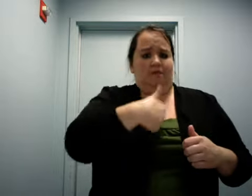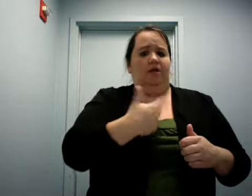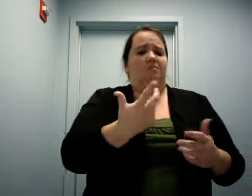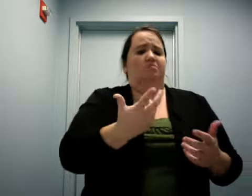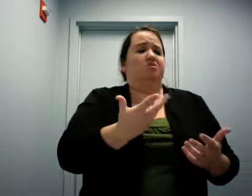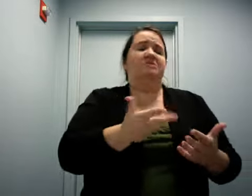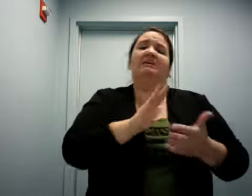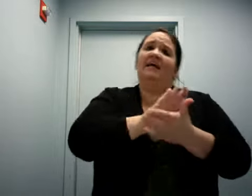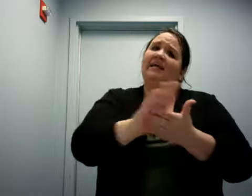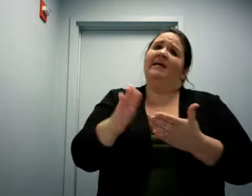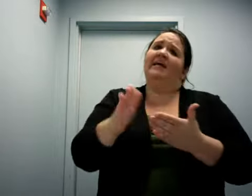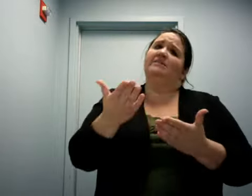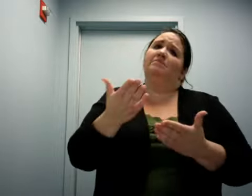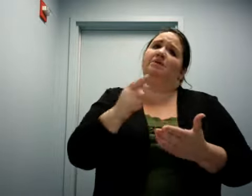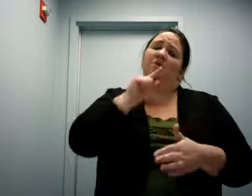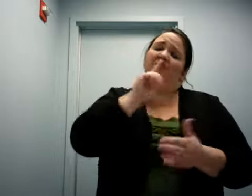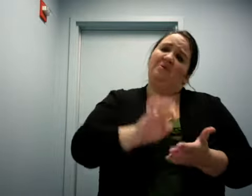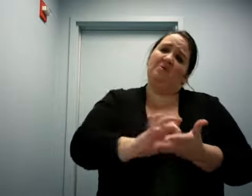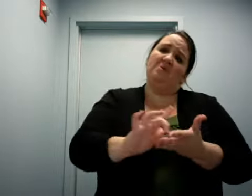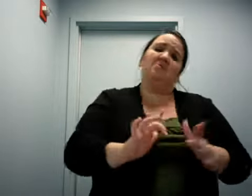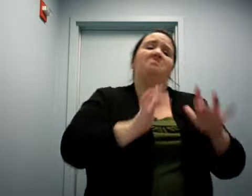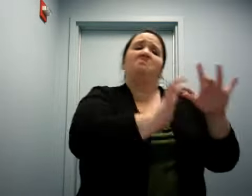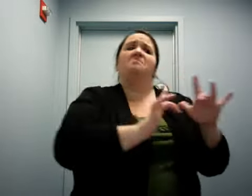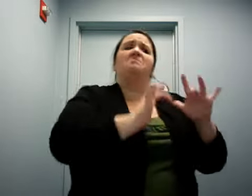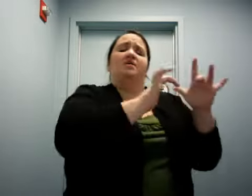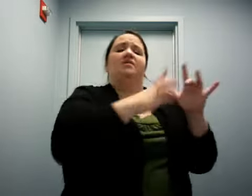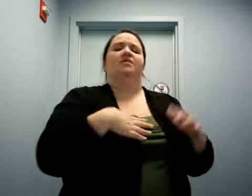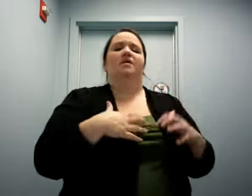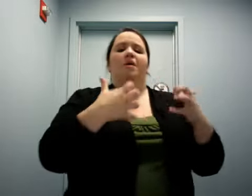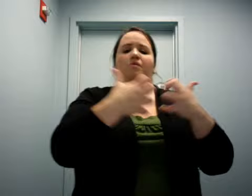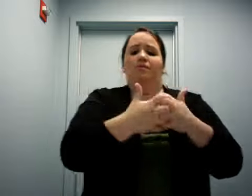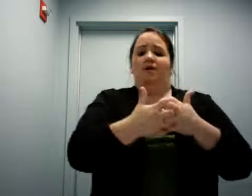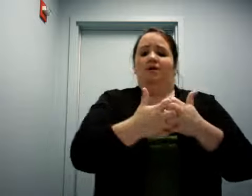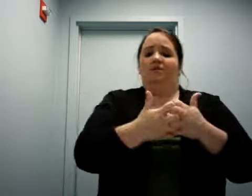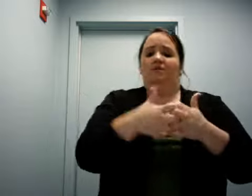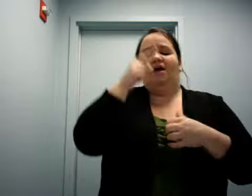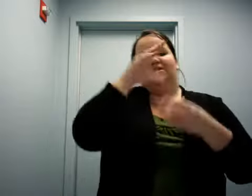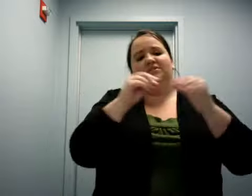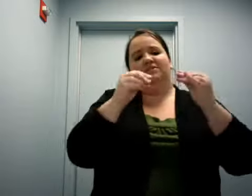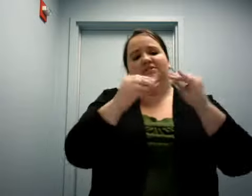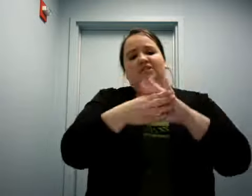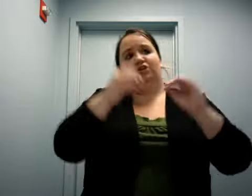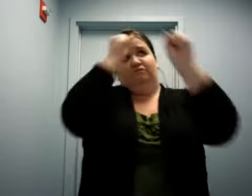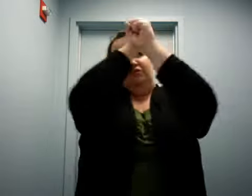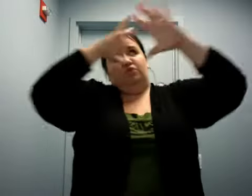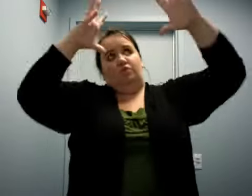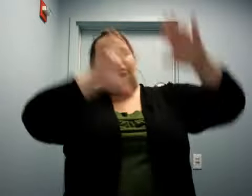pity. My roommate had a single story of Africa, a single story of catastrophe.